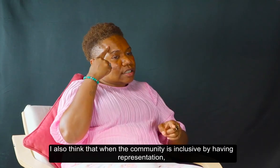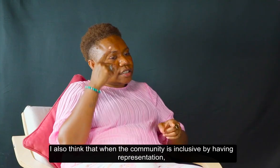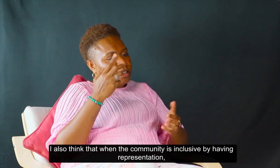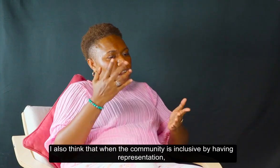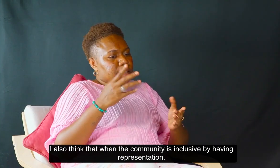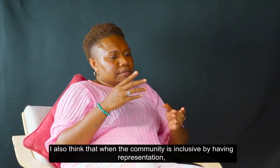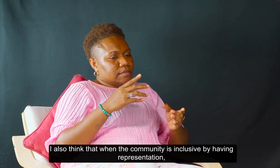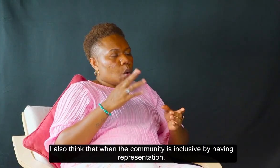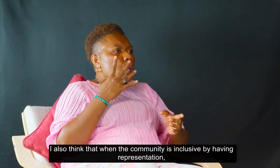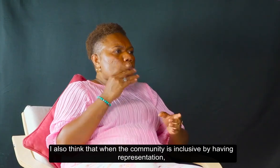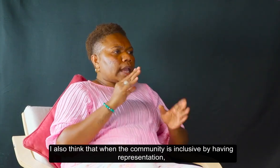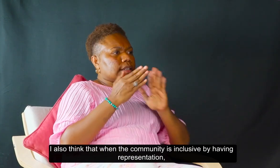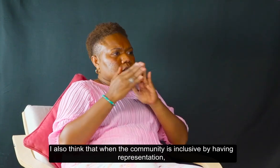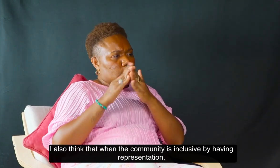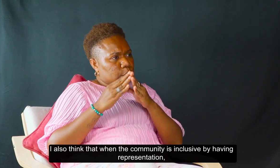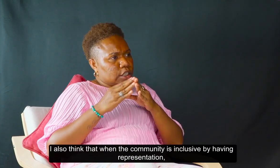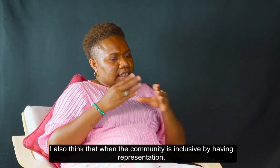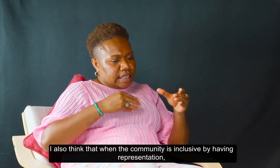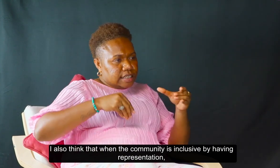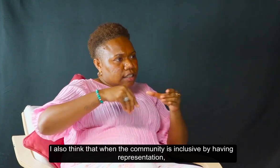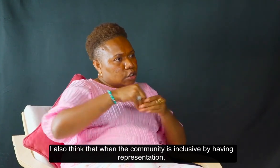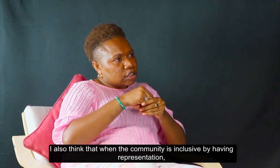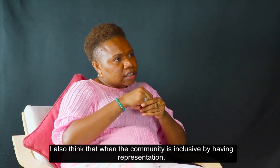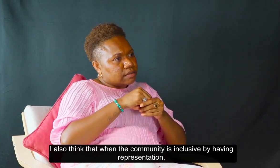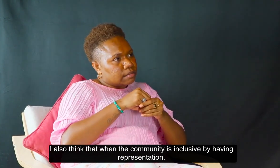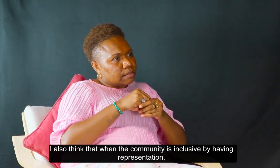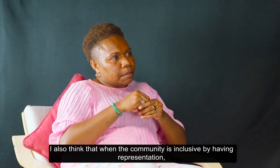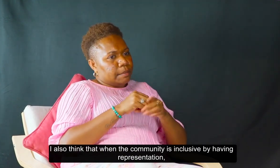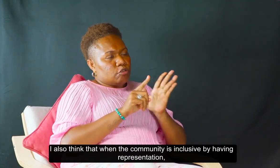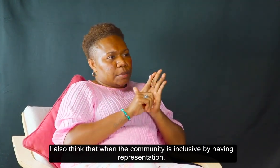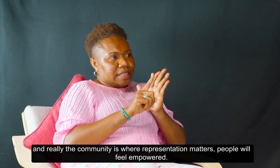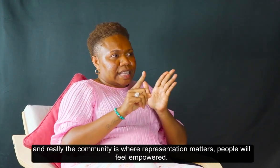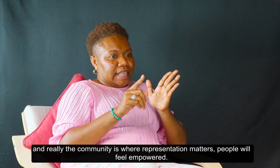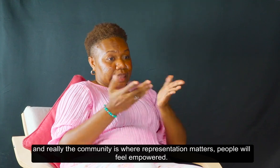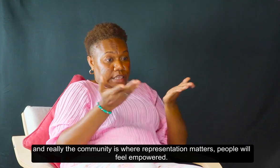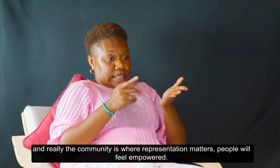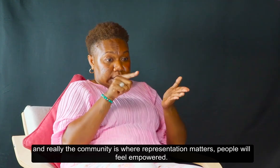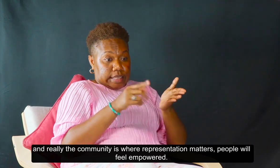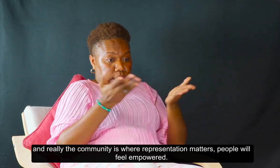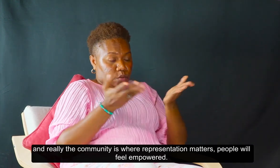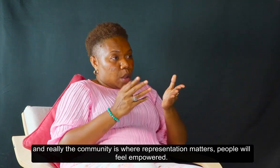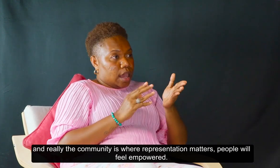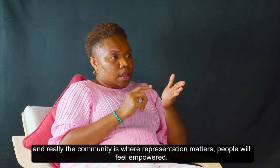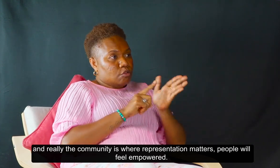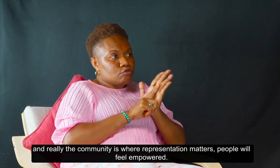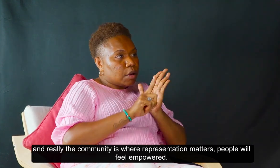also think that when the community is inclusive by having representation, and really the community is